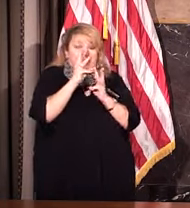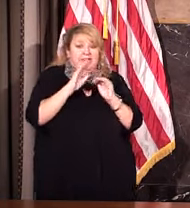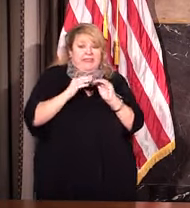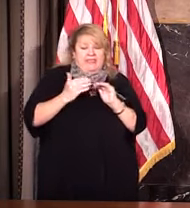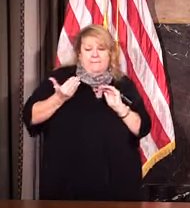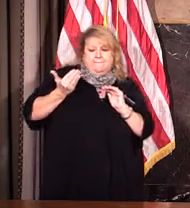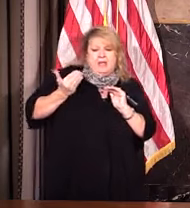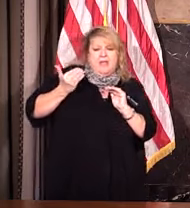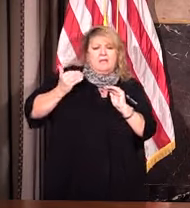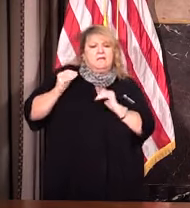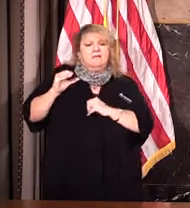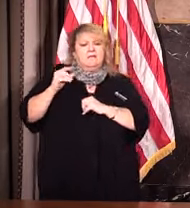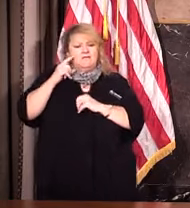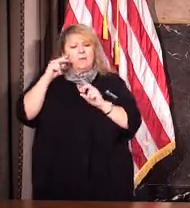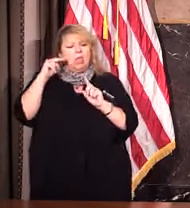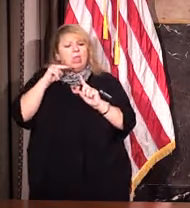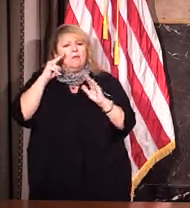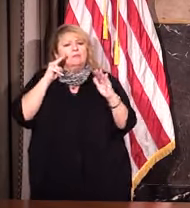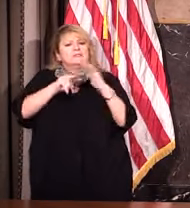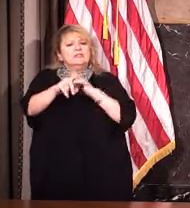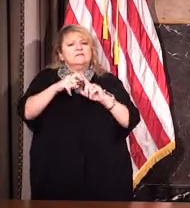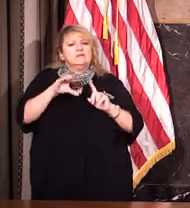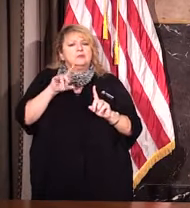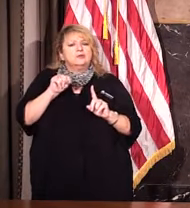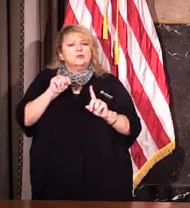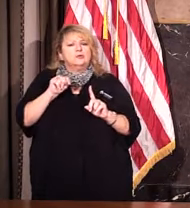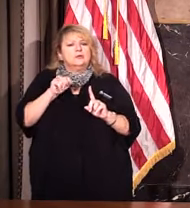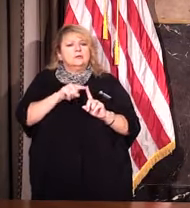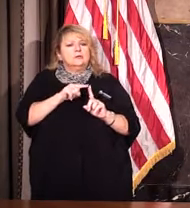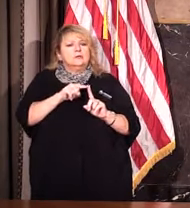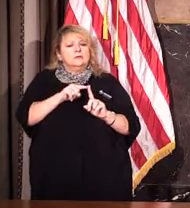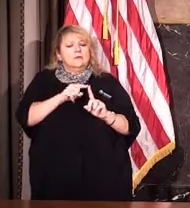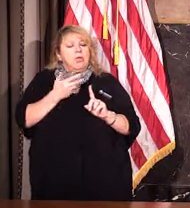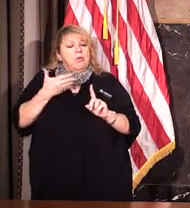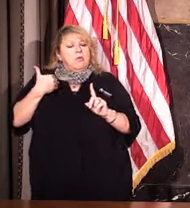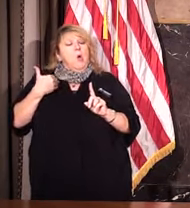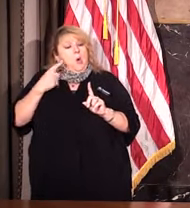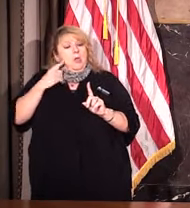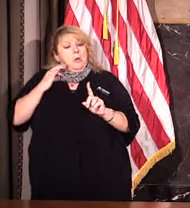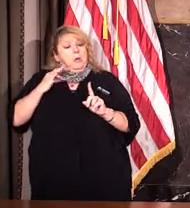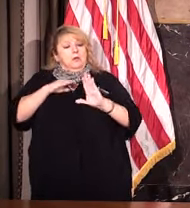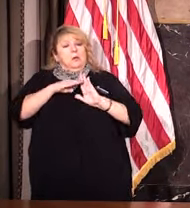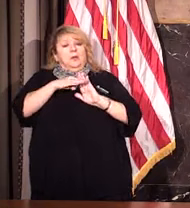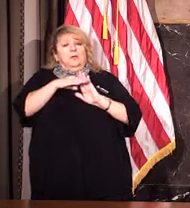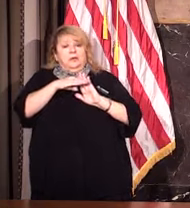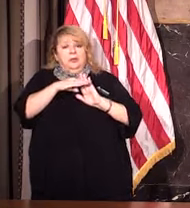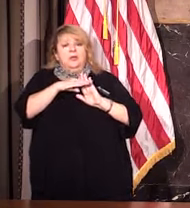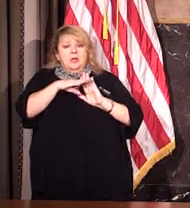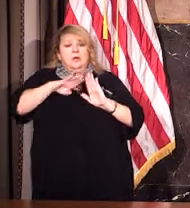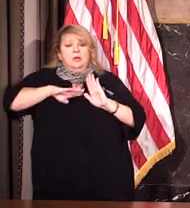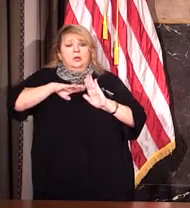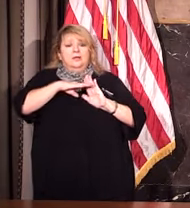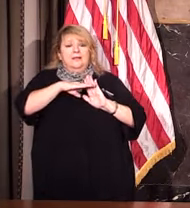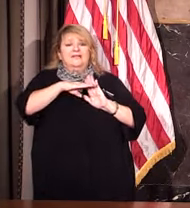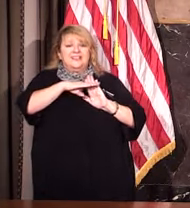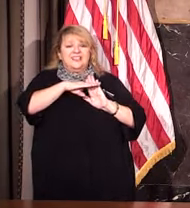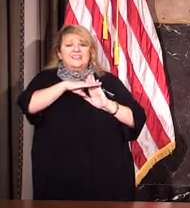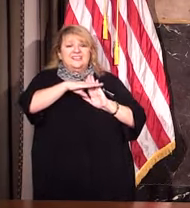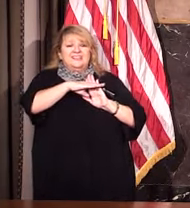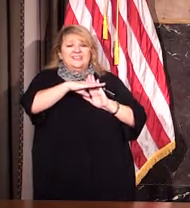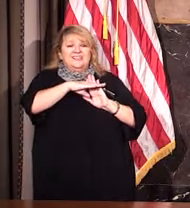a plateau, and in science you look back to see examples and the predictions. And the reason I think I'm standing